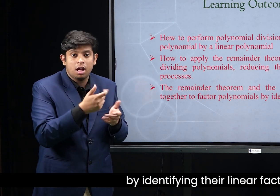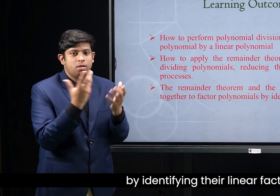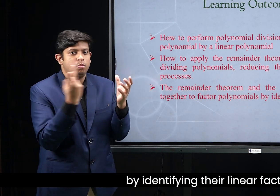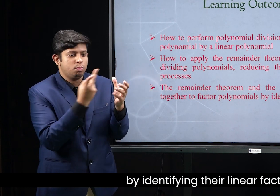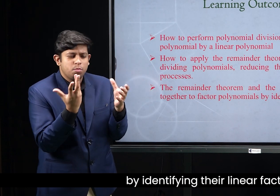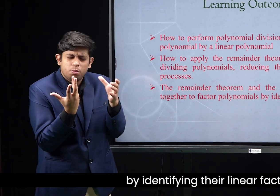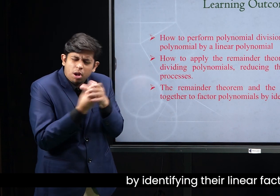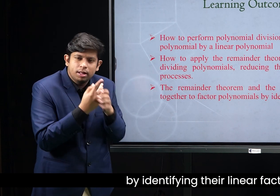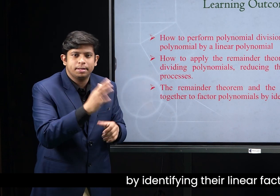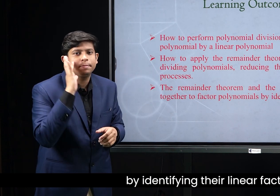factors.